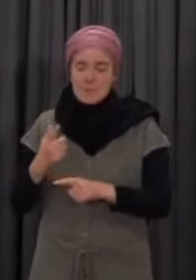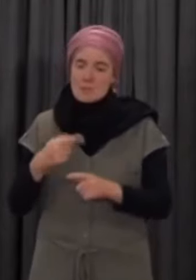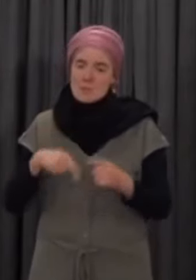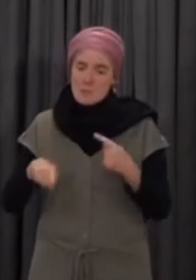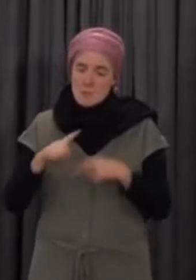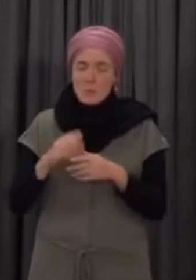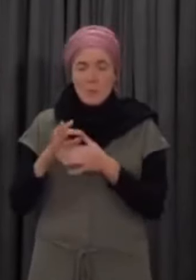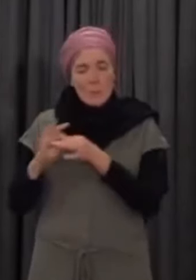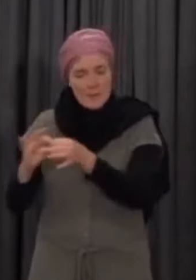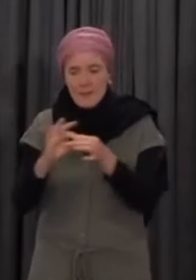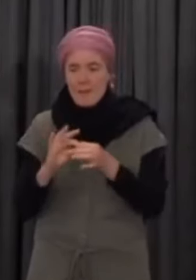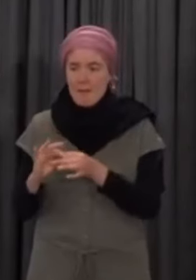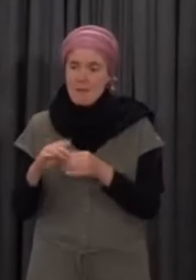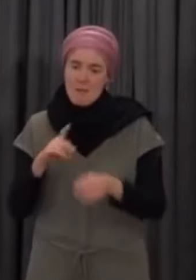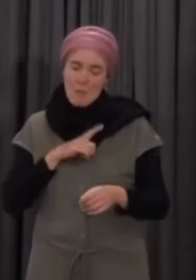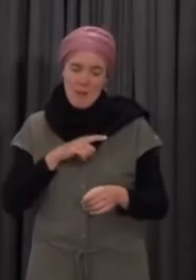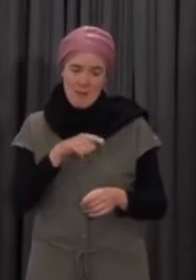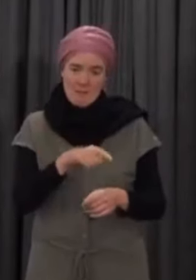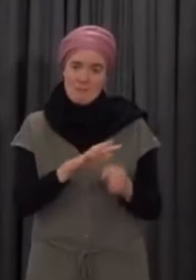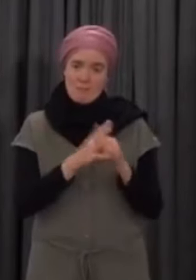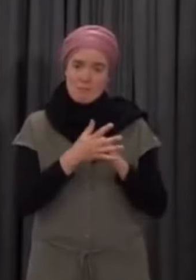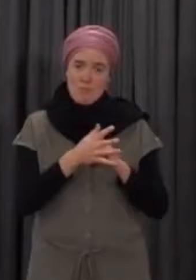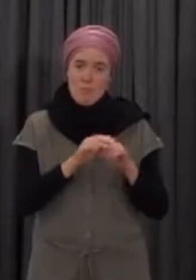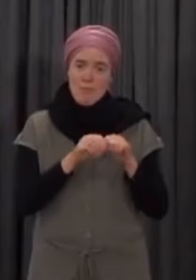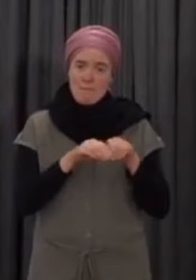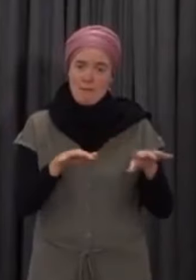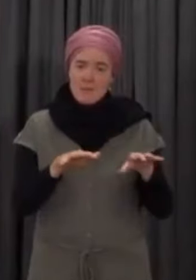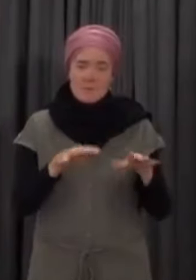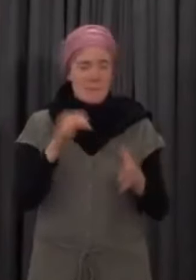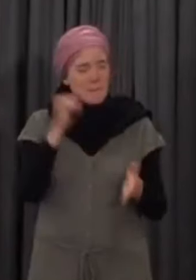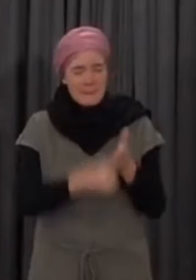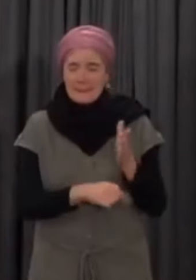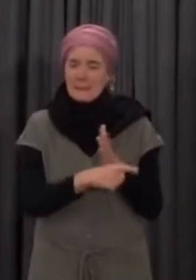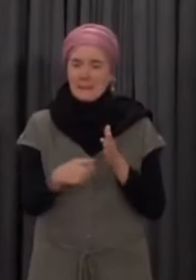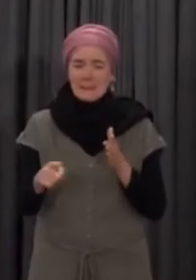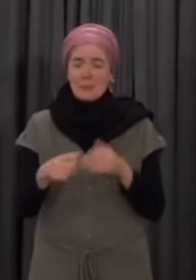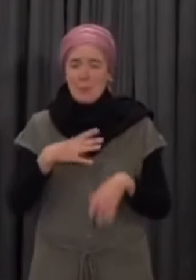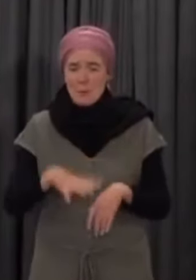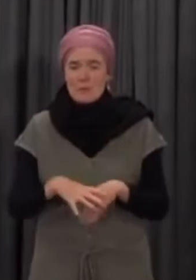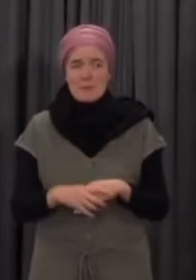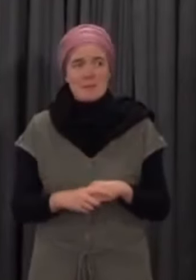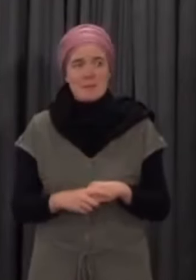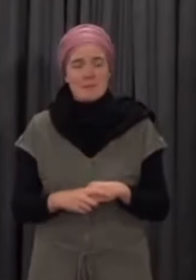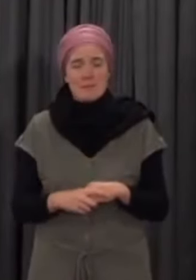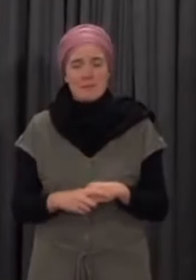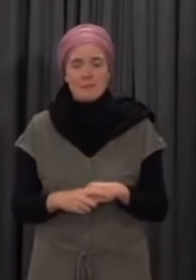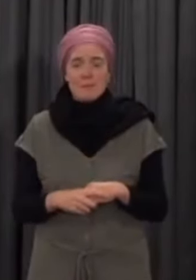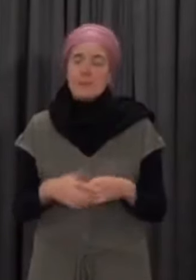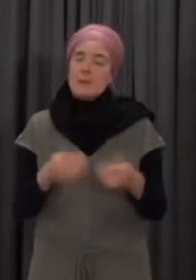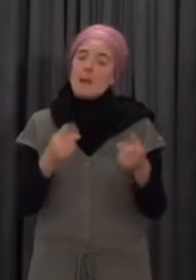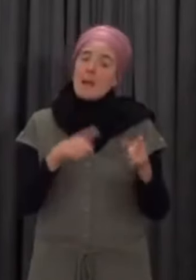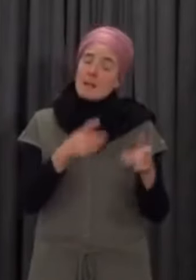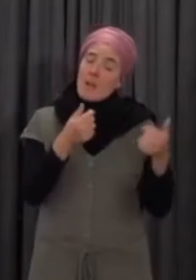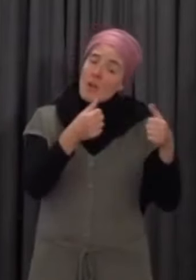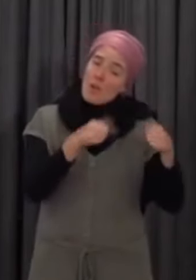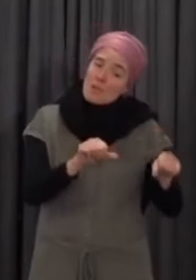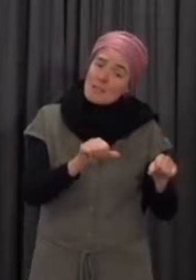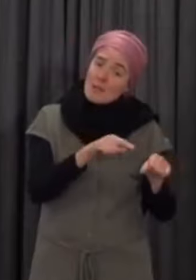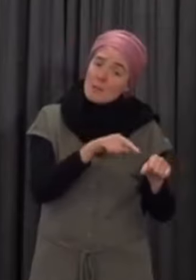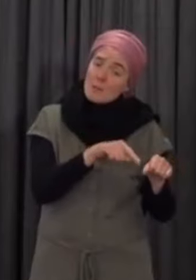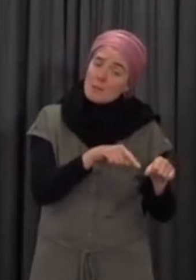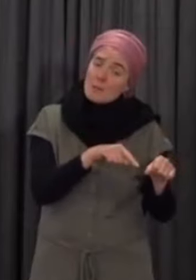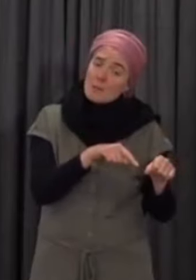virus, to put people's health first, to move to lift lockdown in the most careful way we